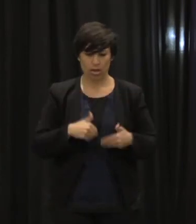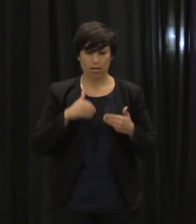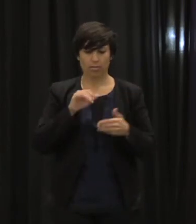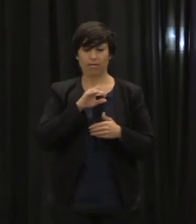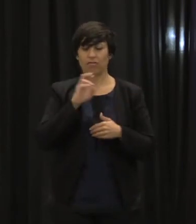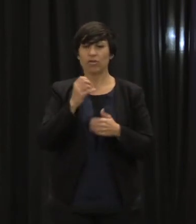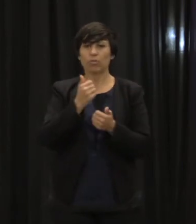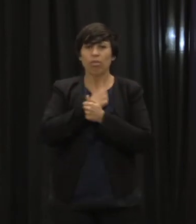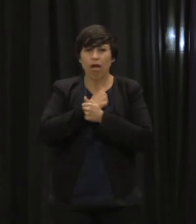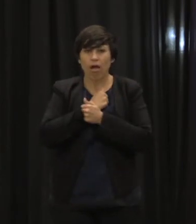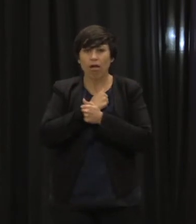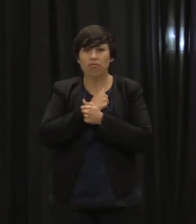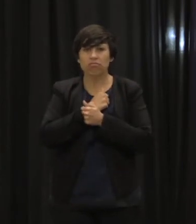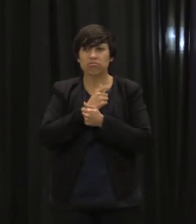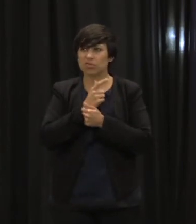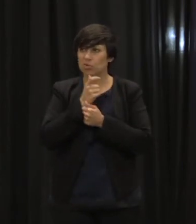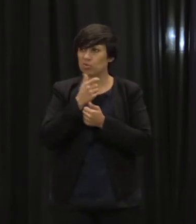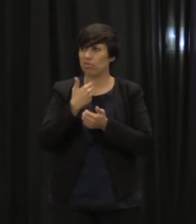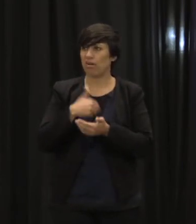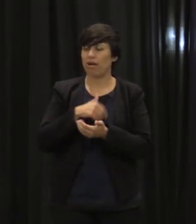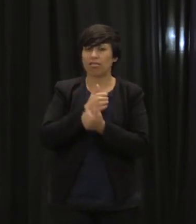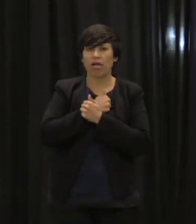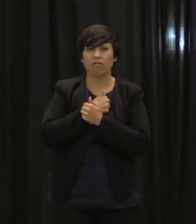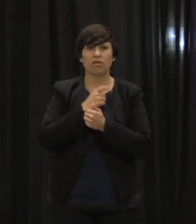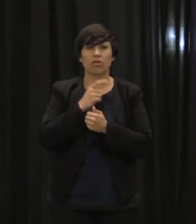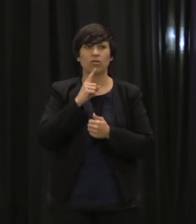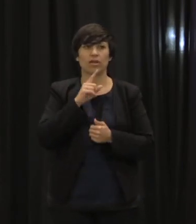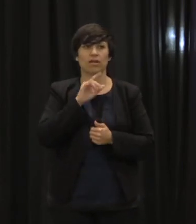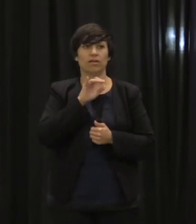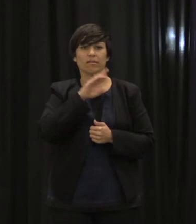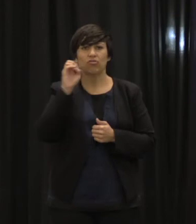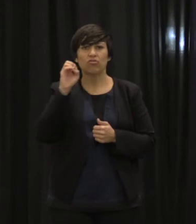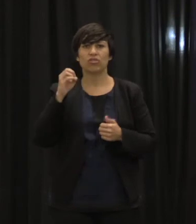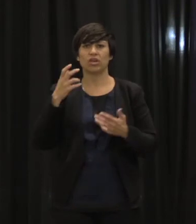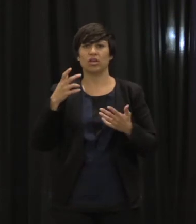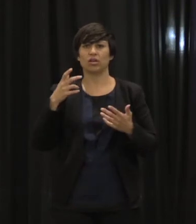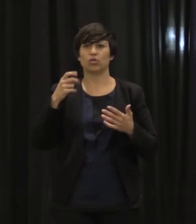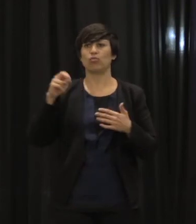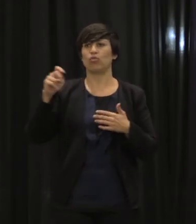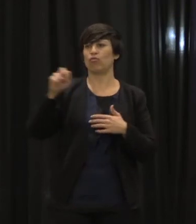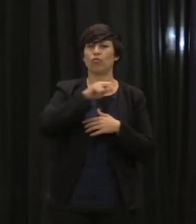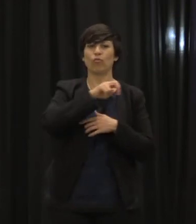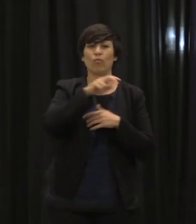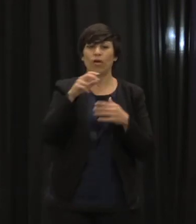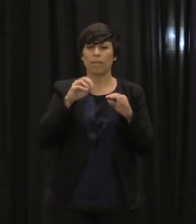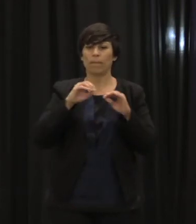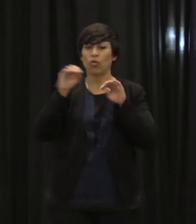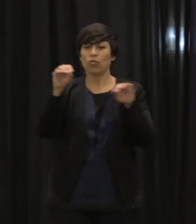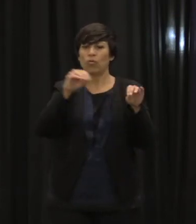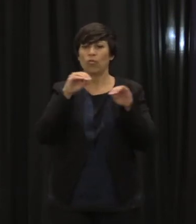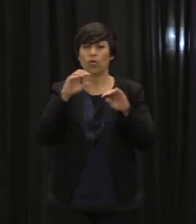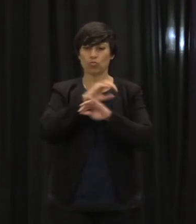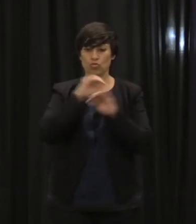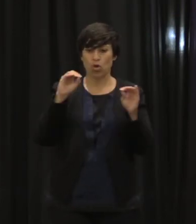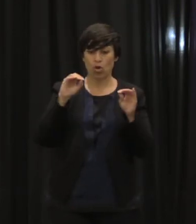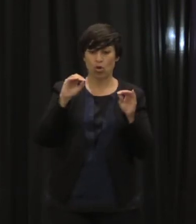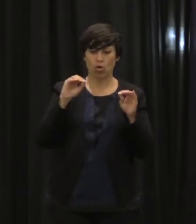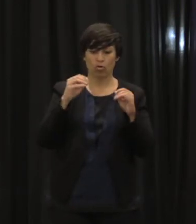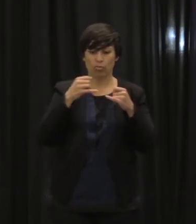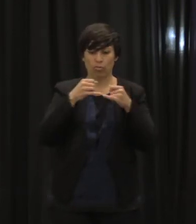love, free to move around without borders and without limits.